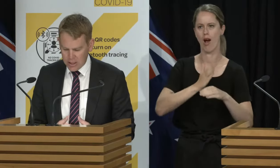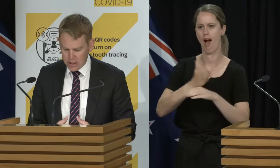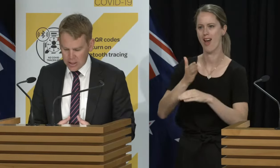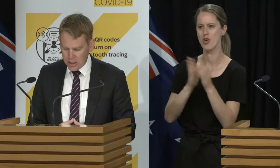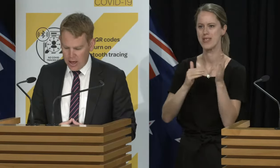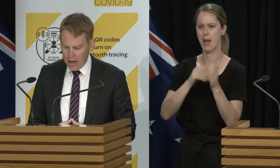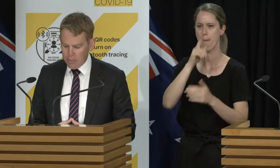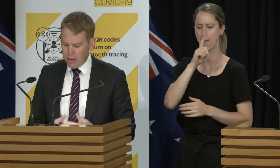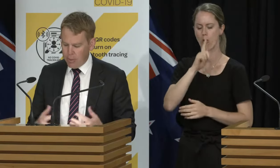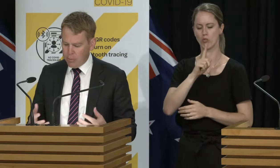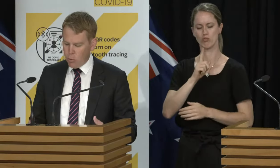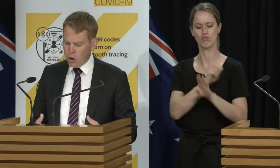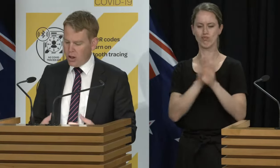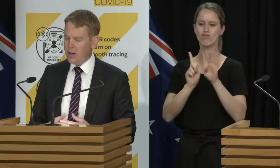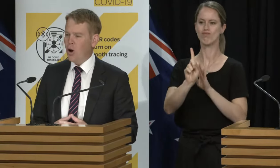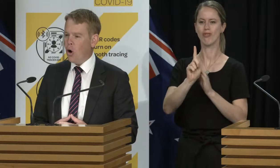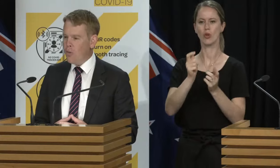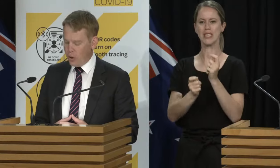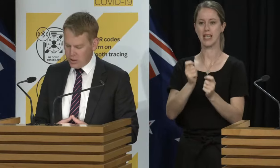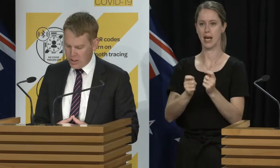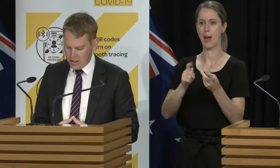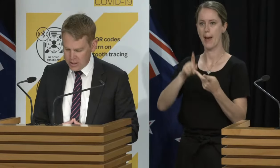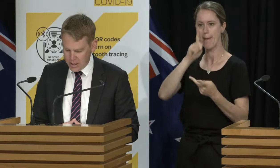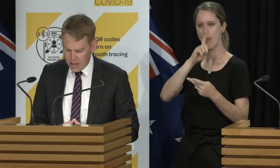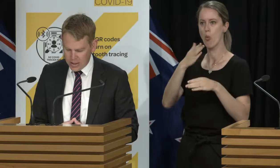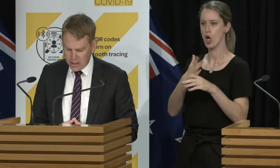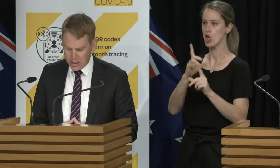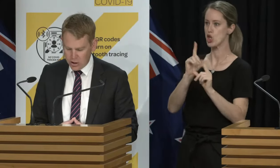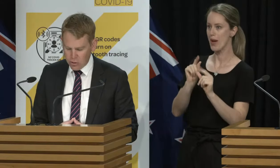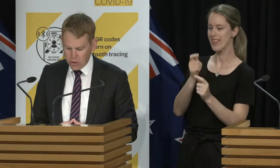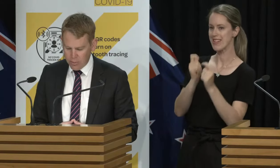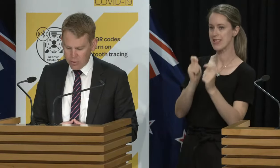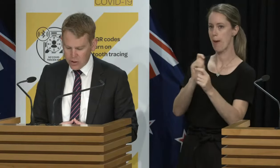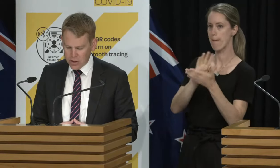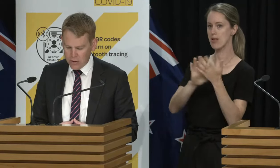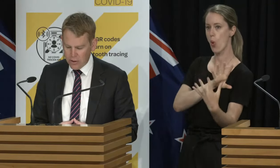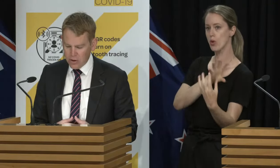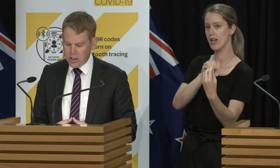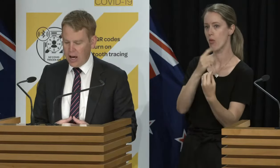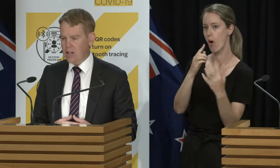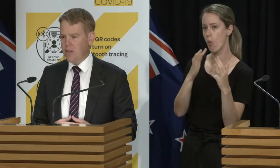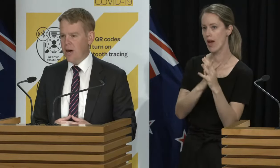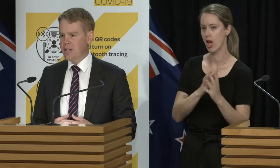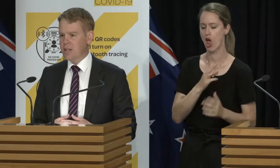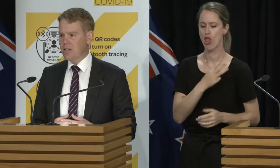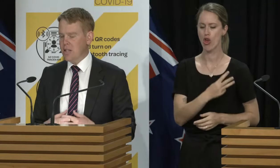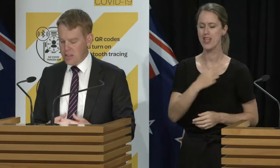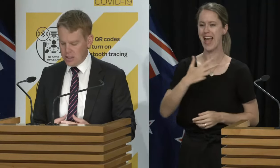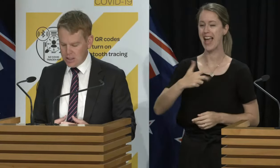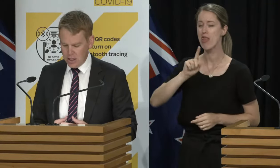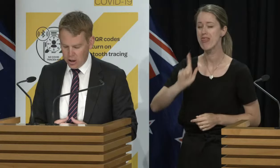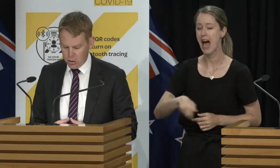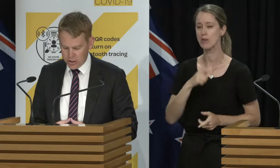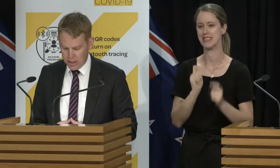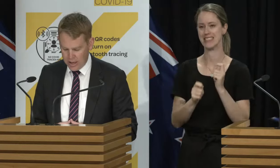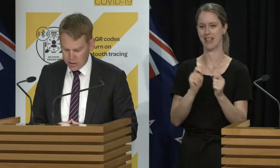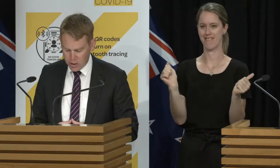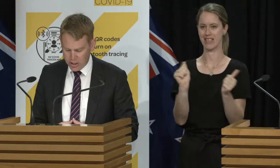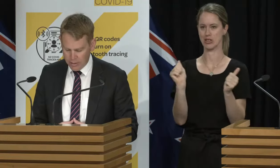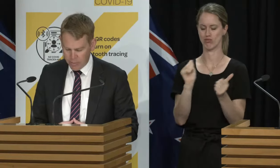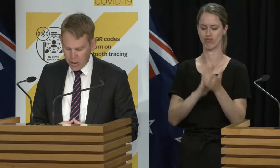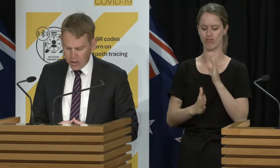to be tested and by the people working on those tests has seen a total number of just over 38,000 tests across